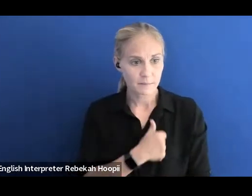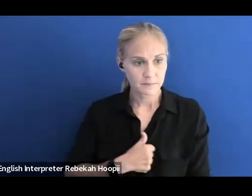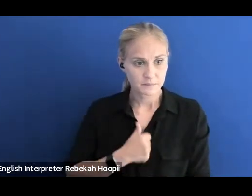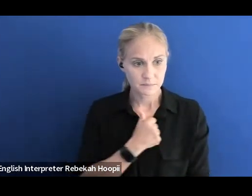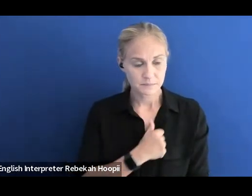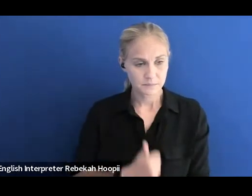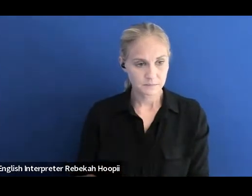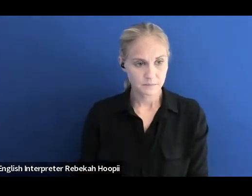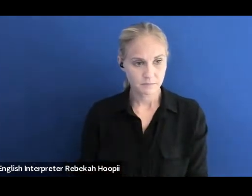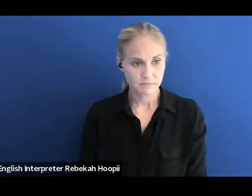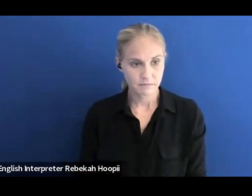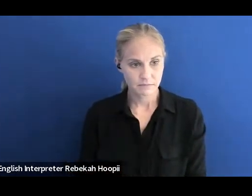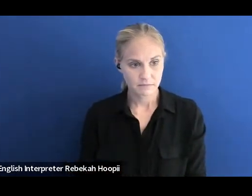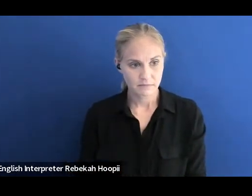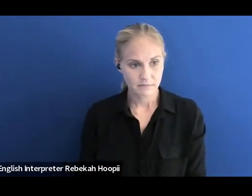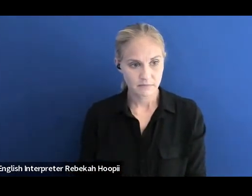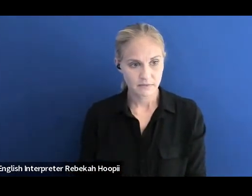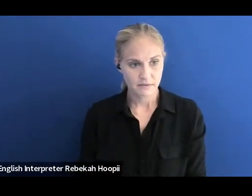babies.